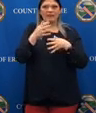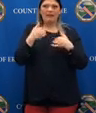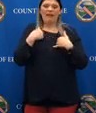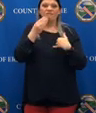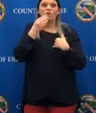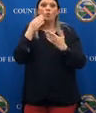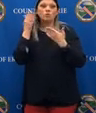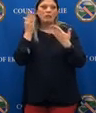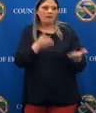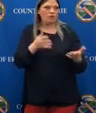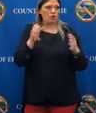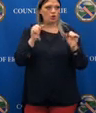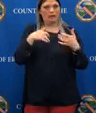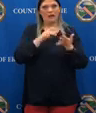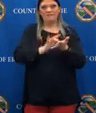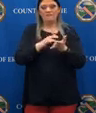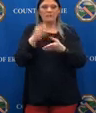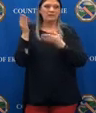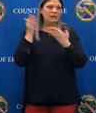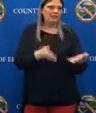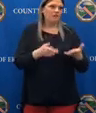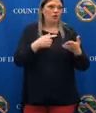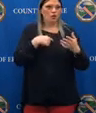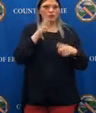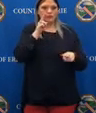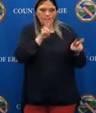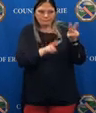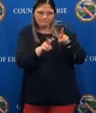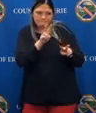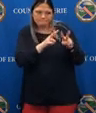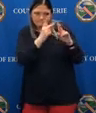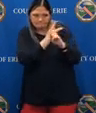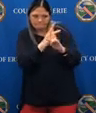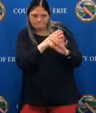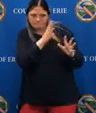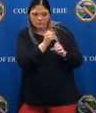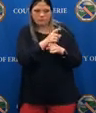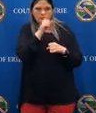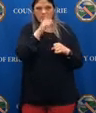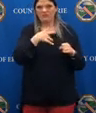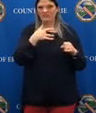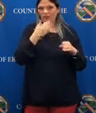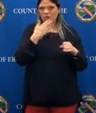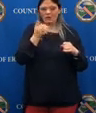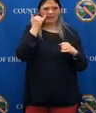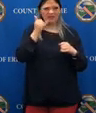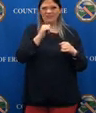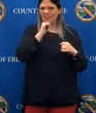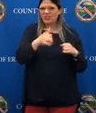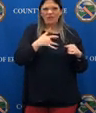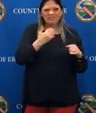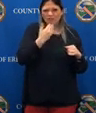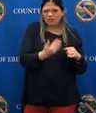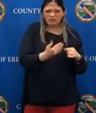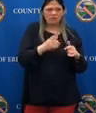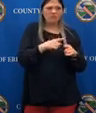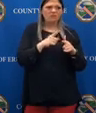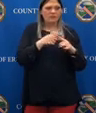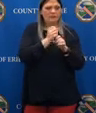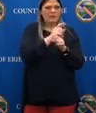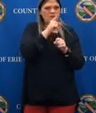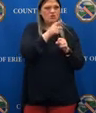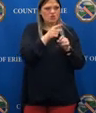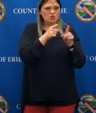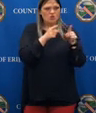delivered, they can get their medicine delivered, that they're being monitored to make sure that they're feeling well, and if they're not feeling well, then make sure that they can get